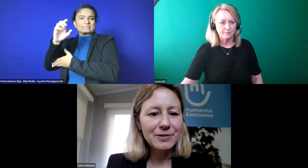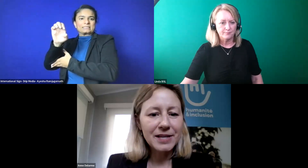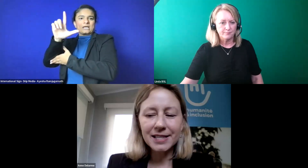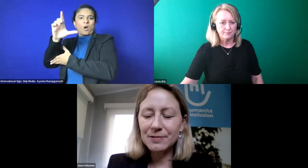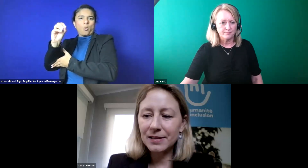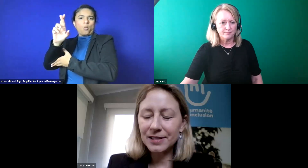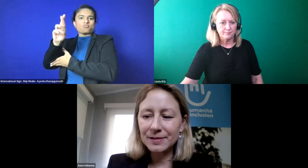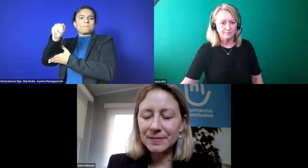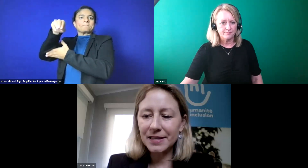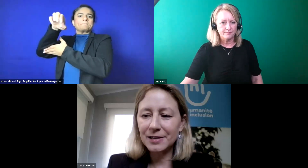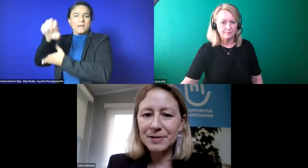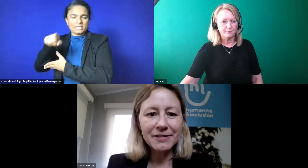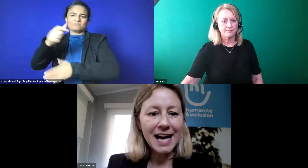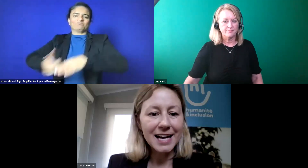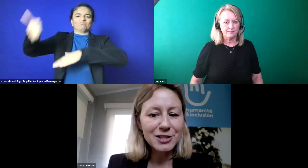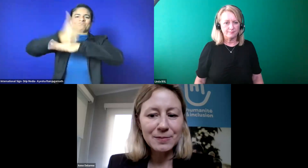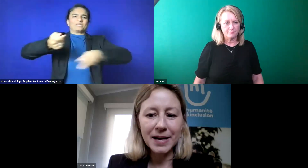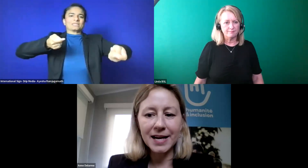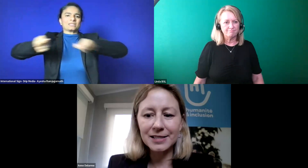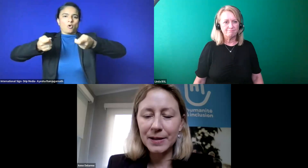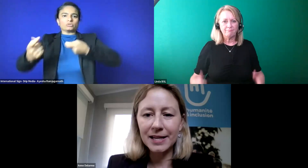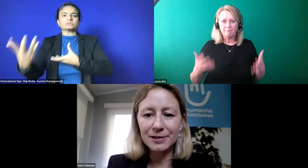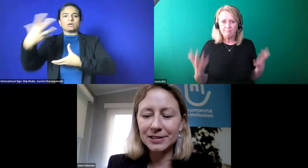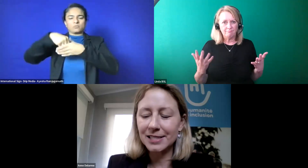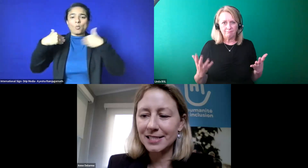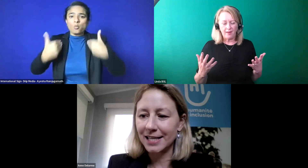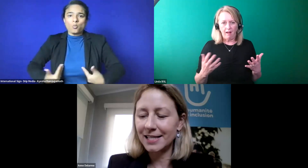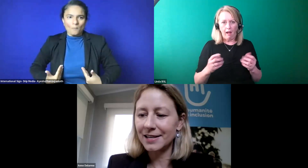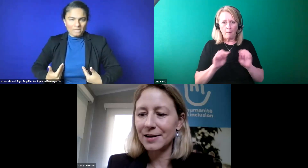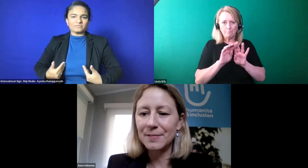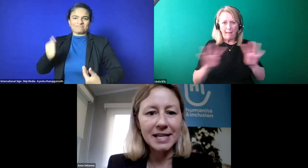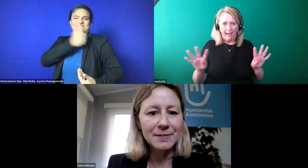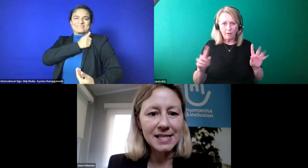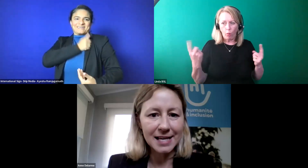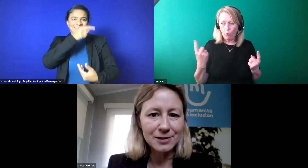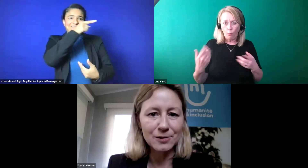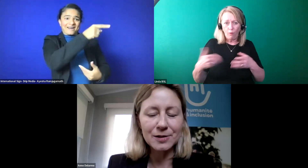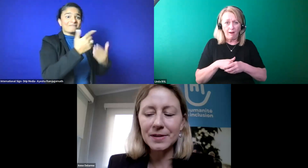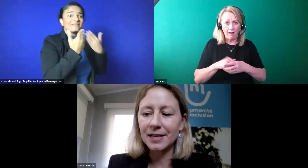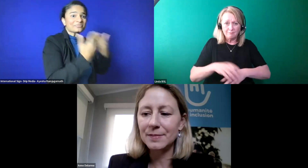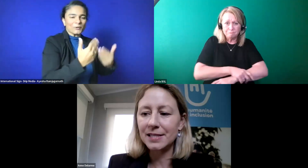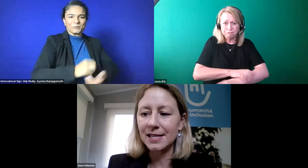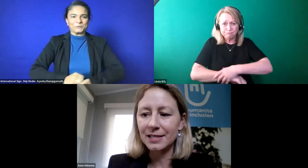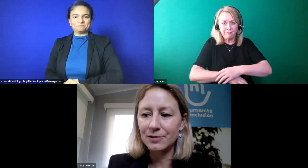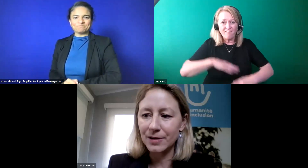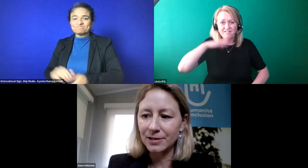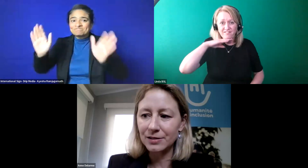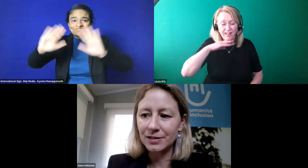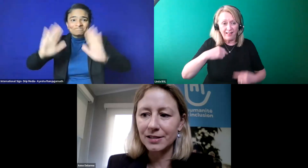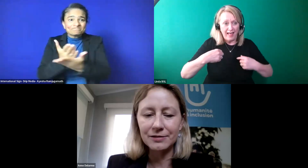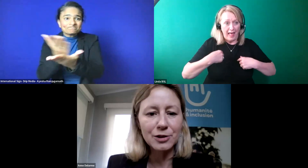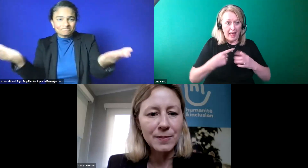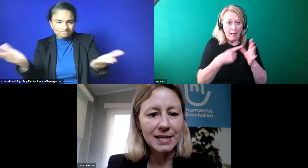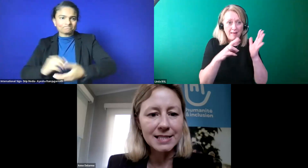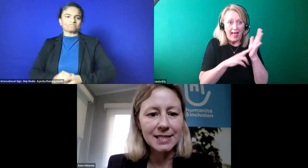Hi, everyone, and welcome. We have an action-packed panel today. My name is Anne Delorme. I am the Executive